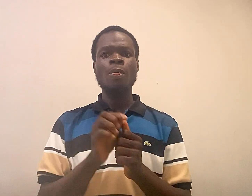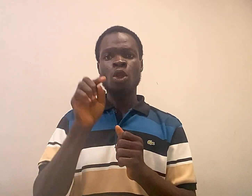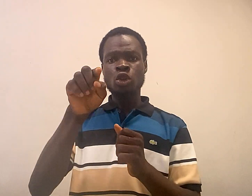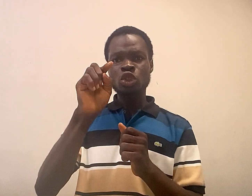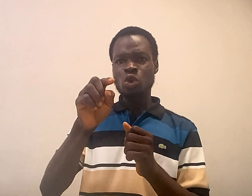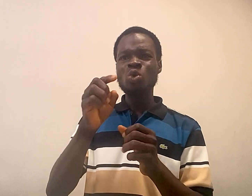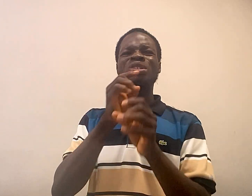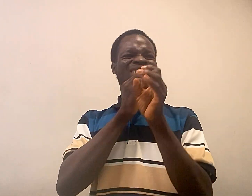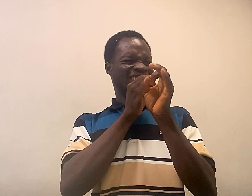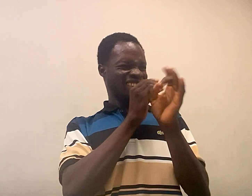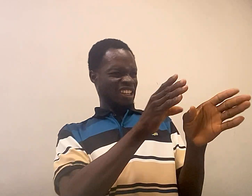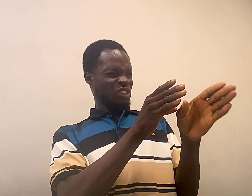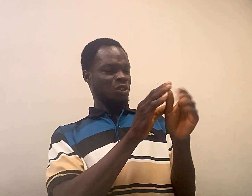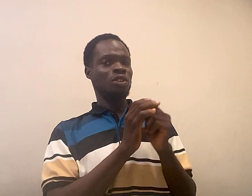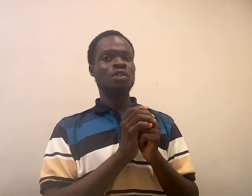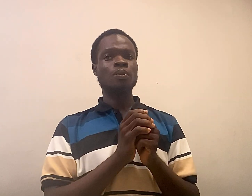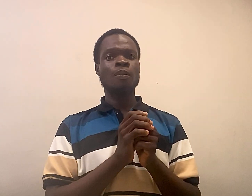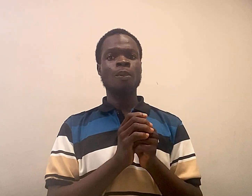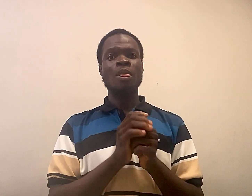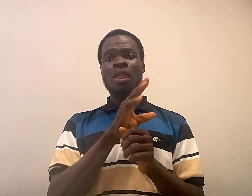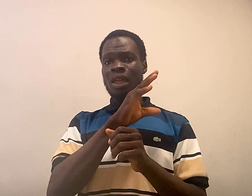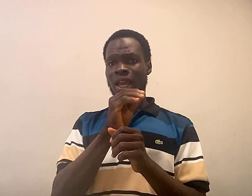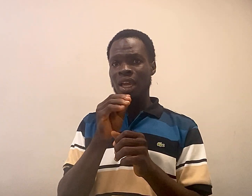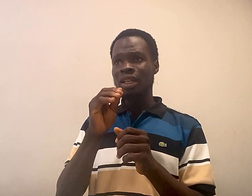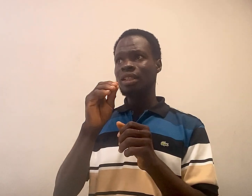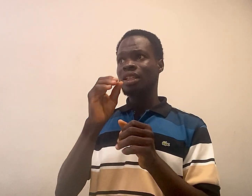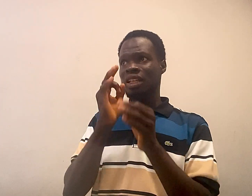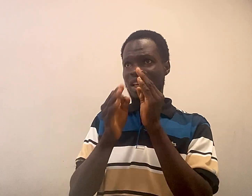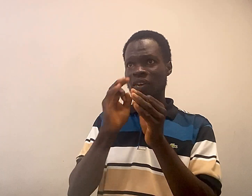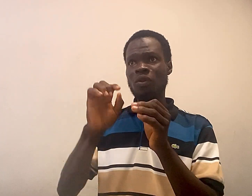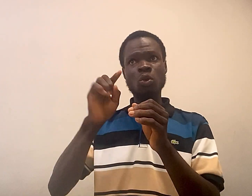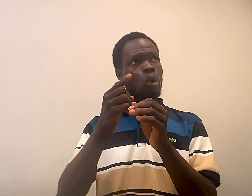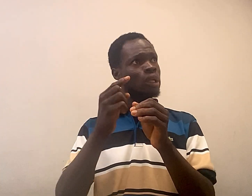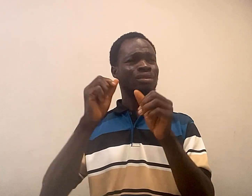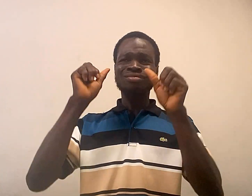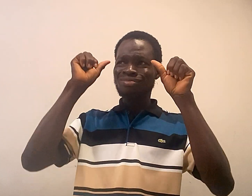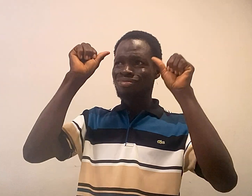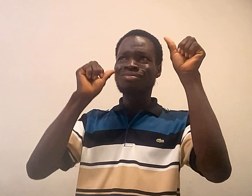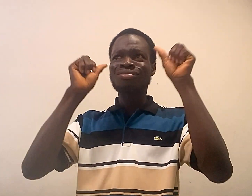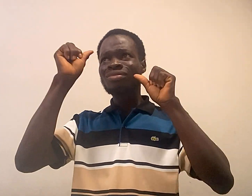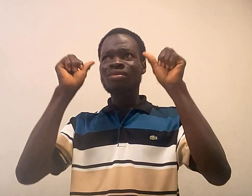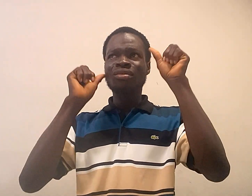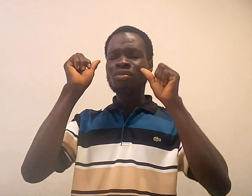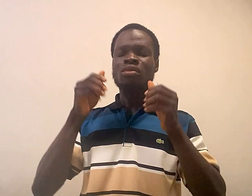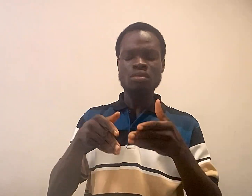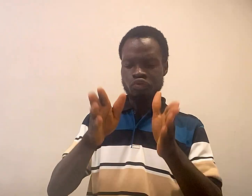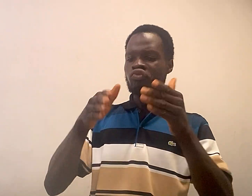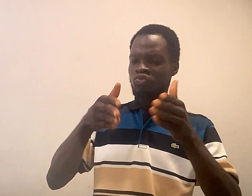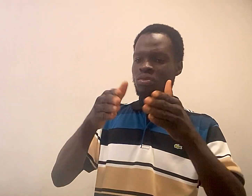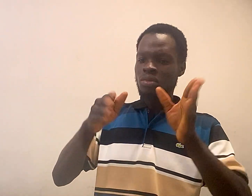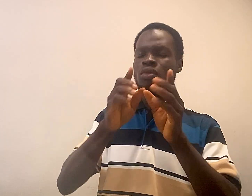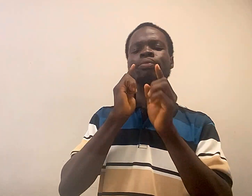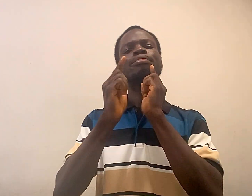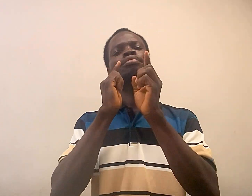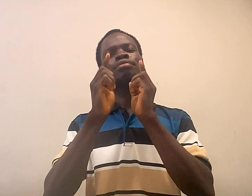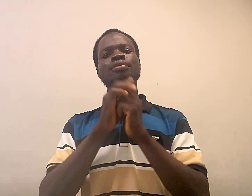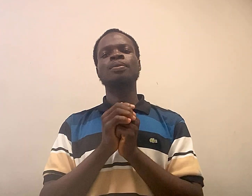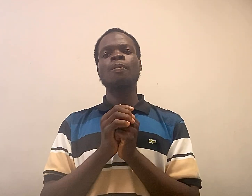dangerous. And if anyone doubts you, let them talk. Then show them who you've